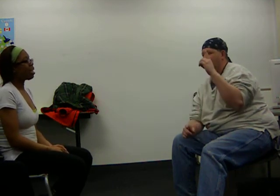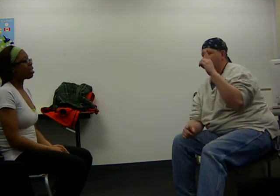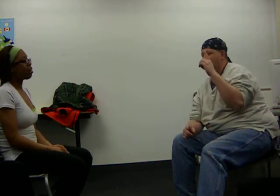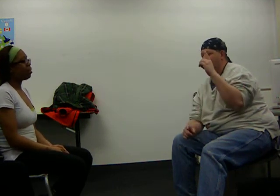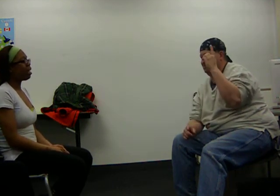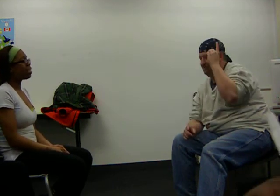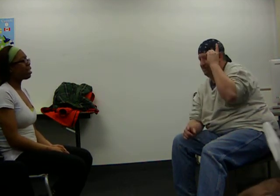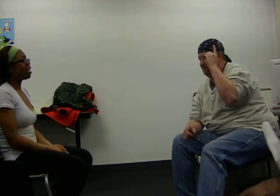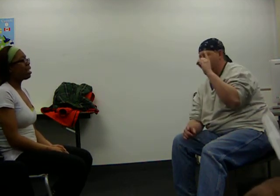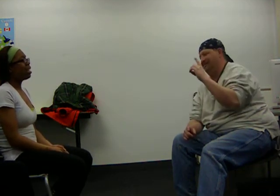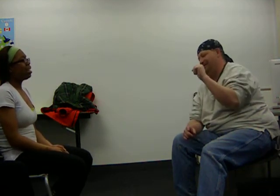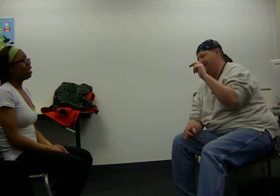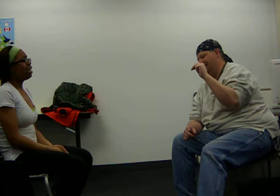Yes, and plus